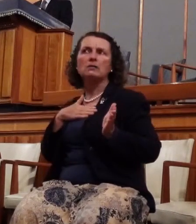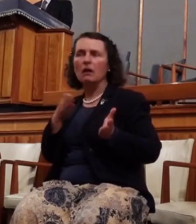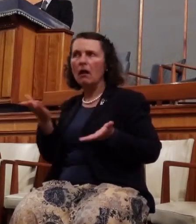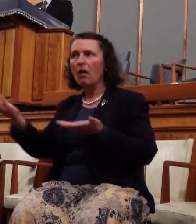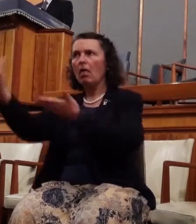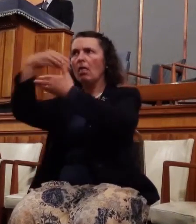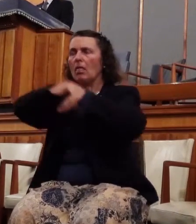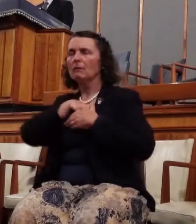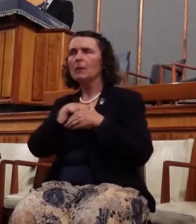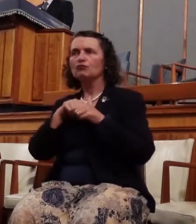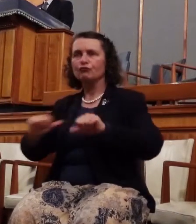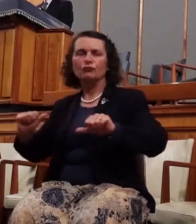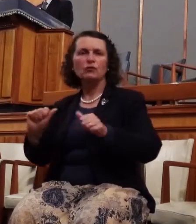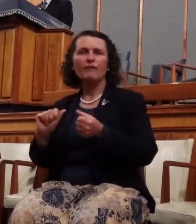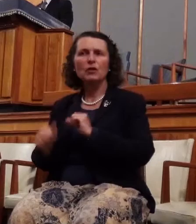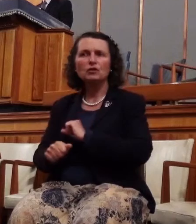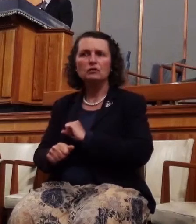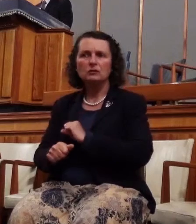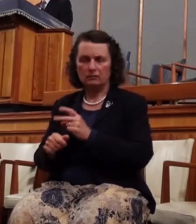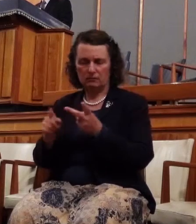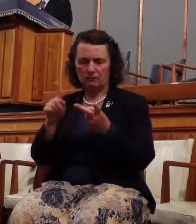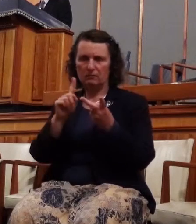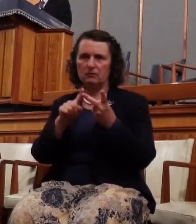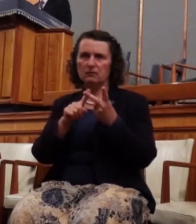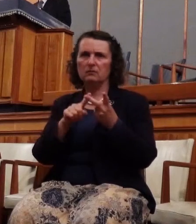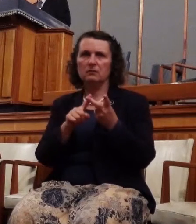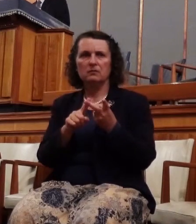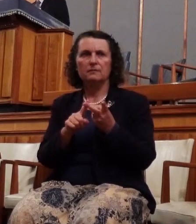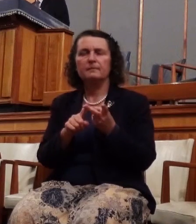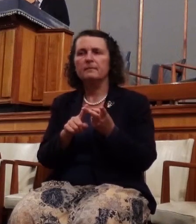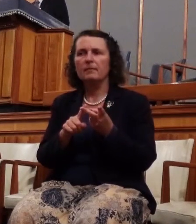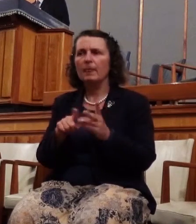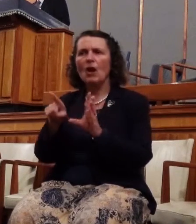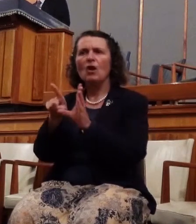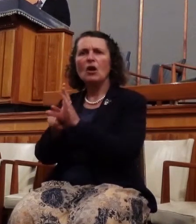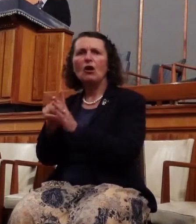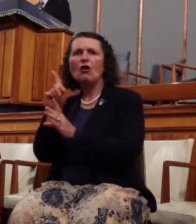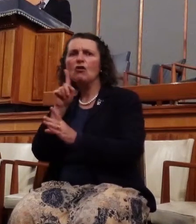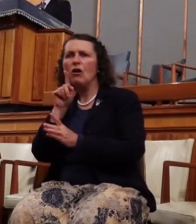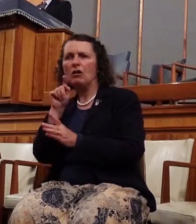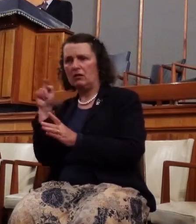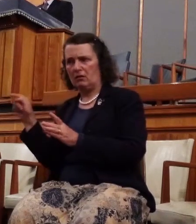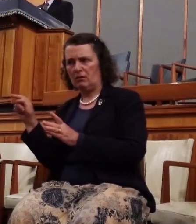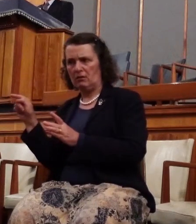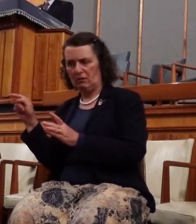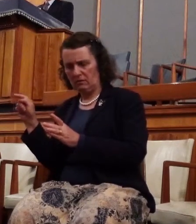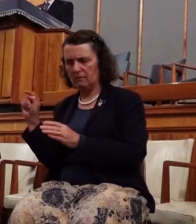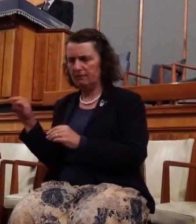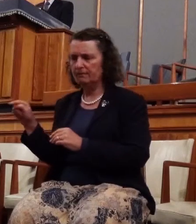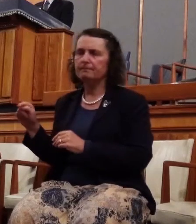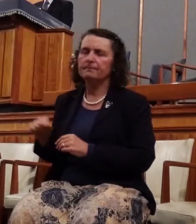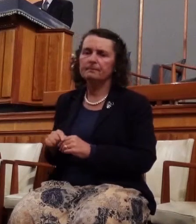The second conversion is about a young girl, a young damsel,